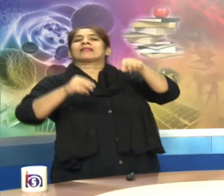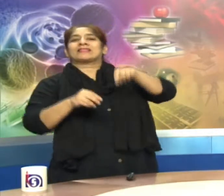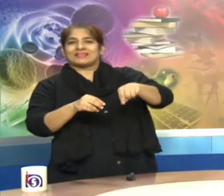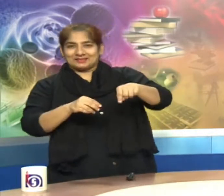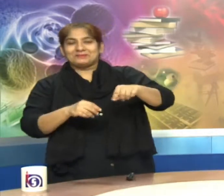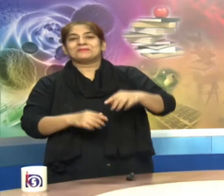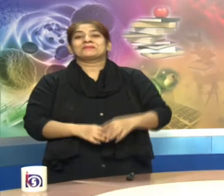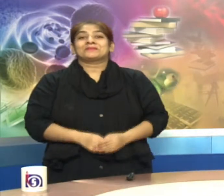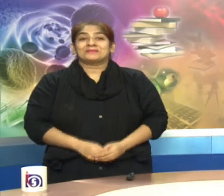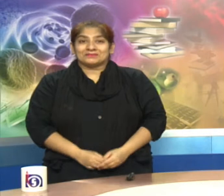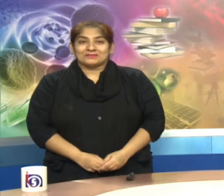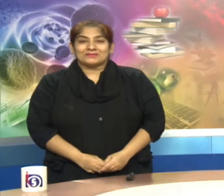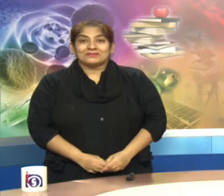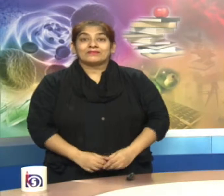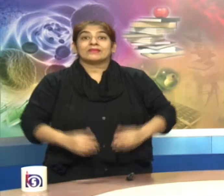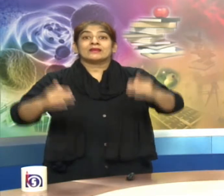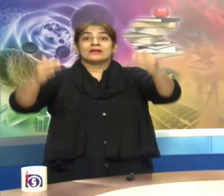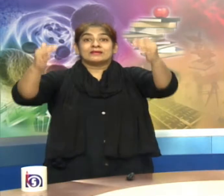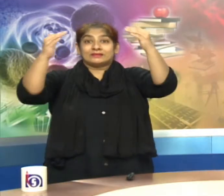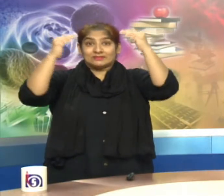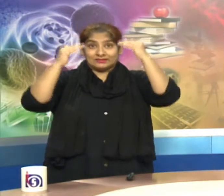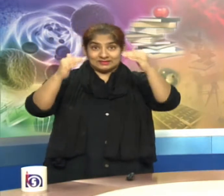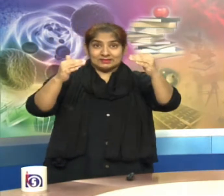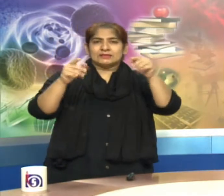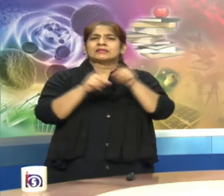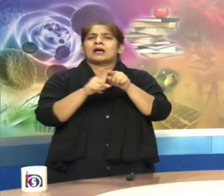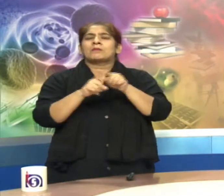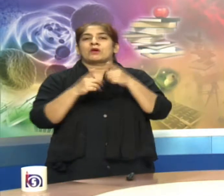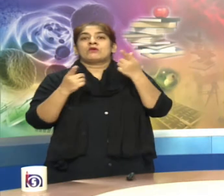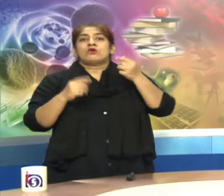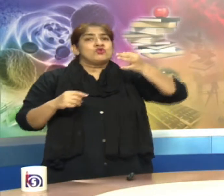because if the item is made, then it is sold later.